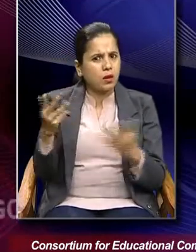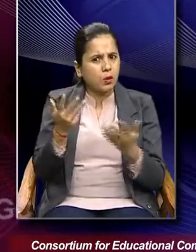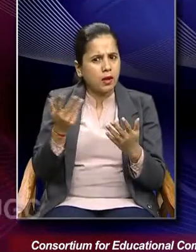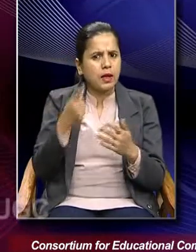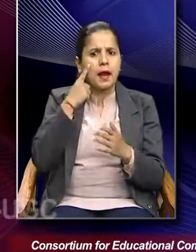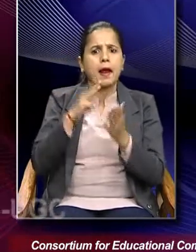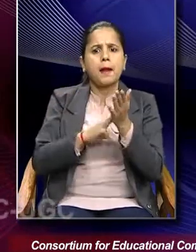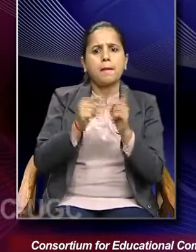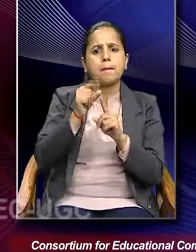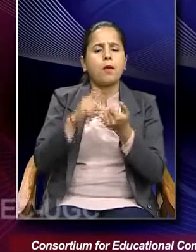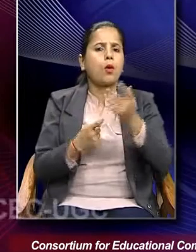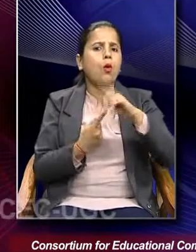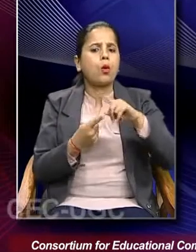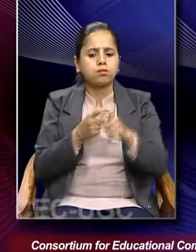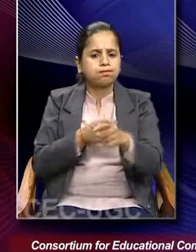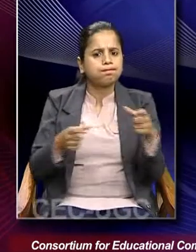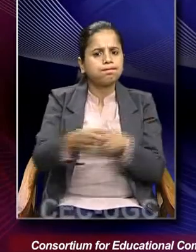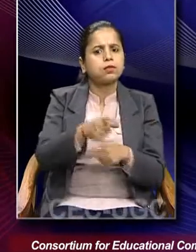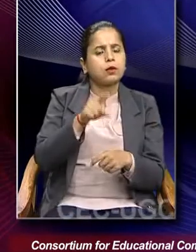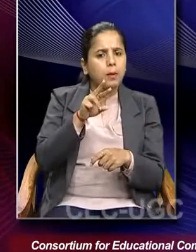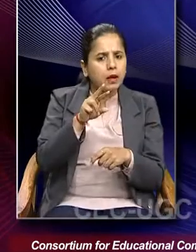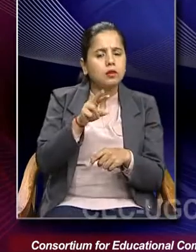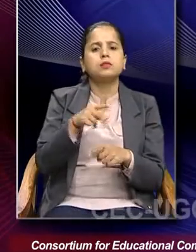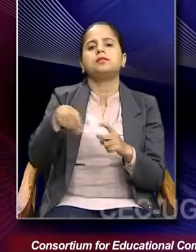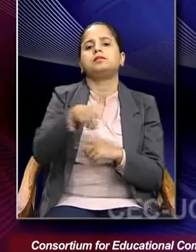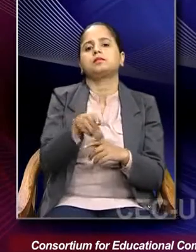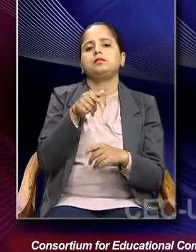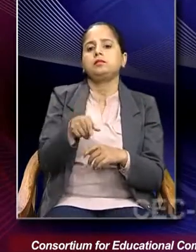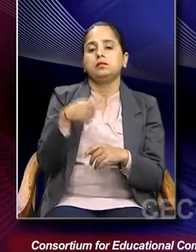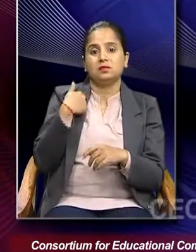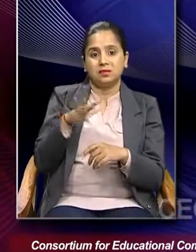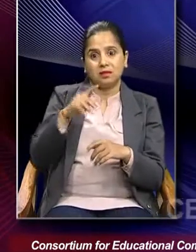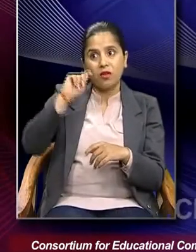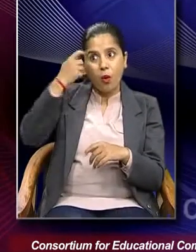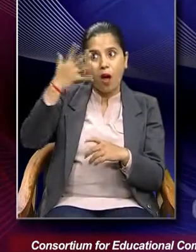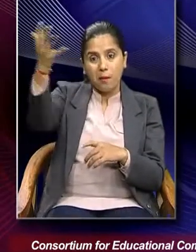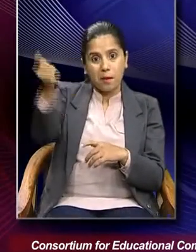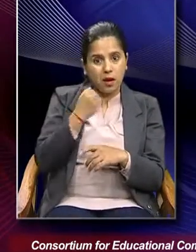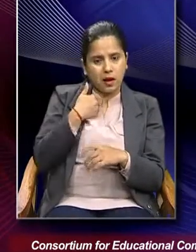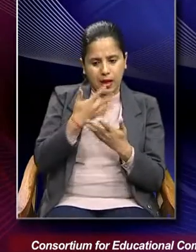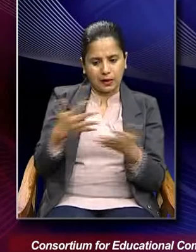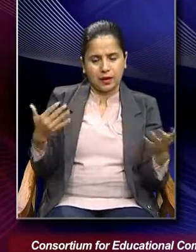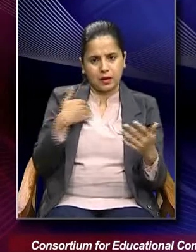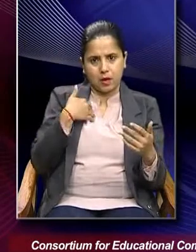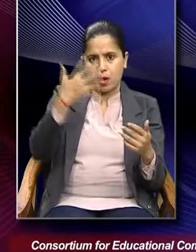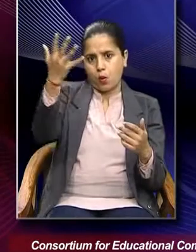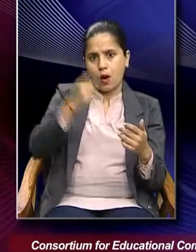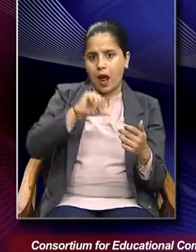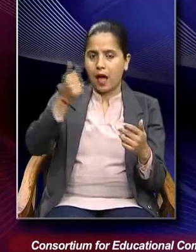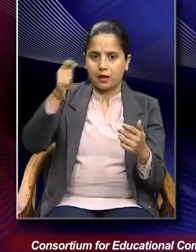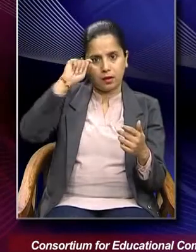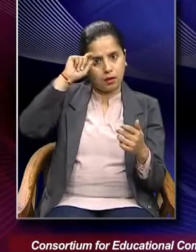import substitution? So import substitution basically means that countries, whatever products that they import from other